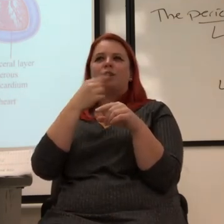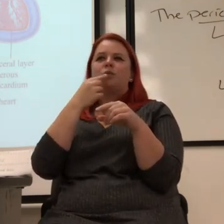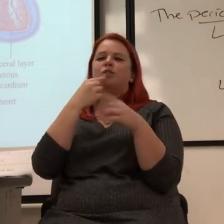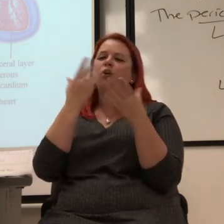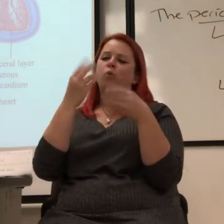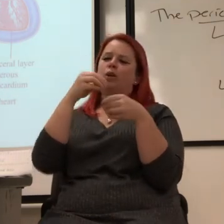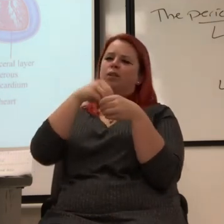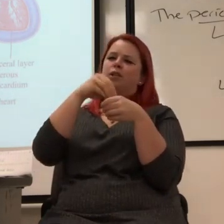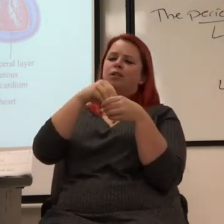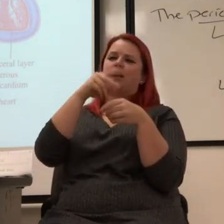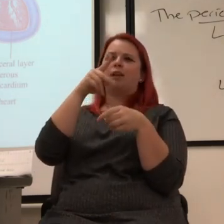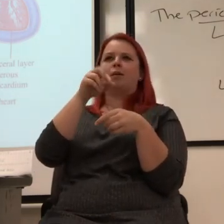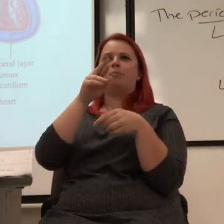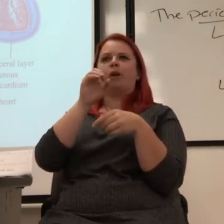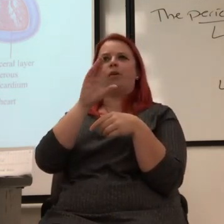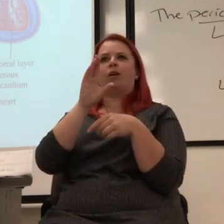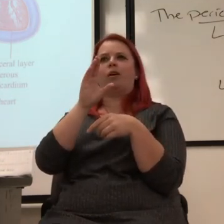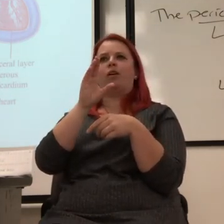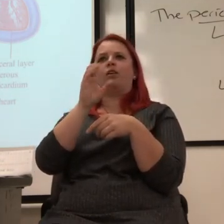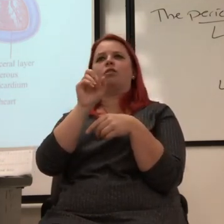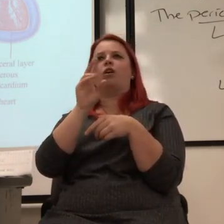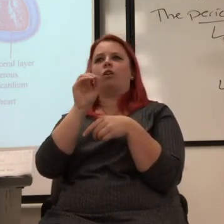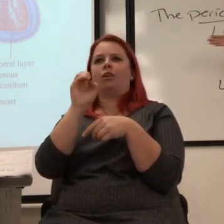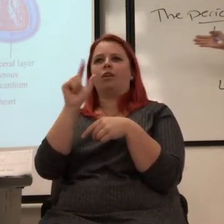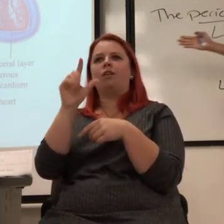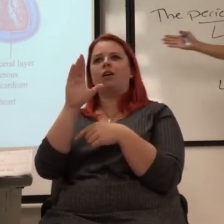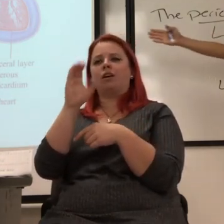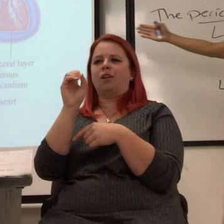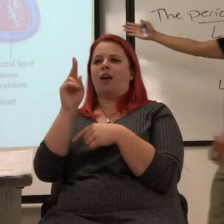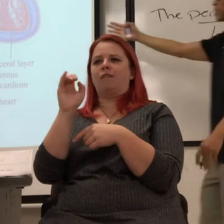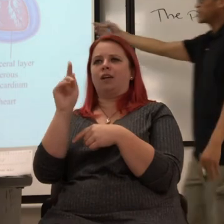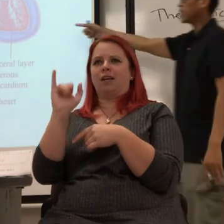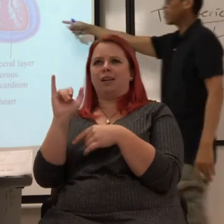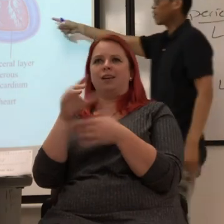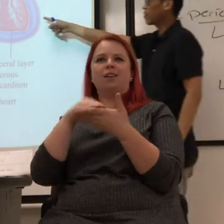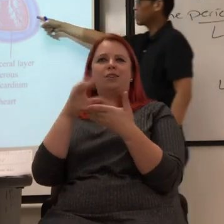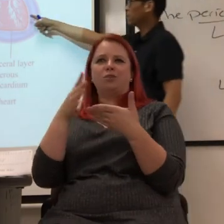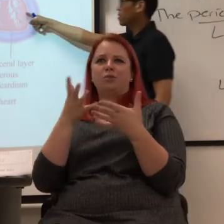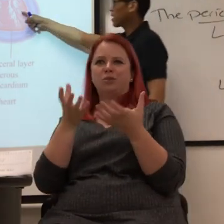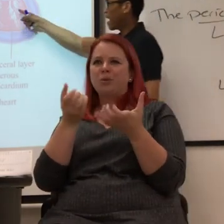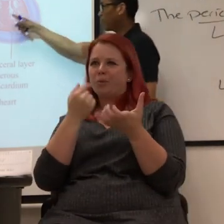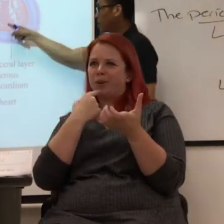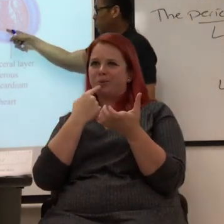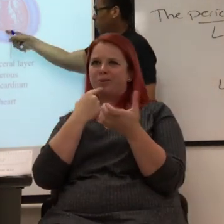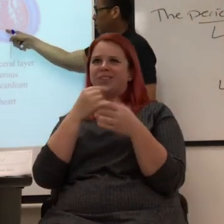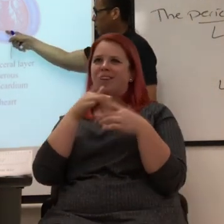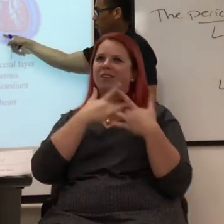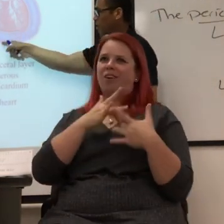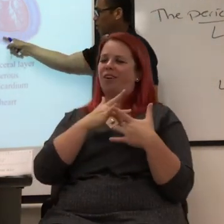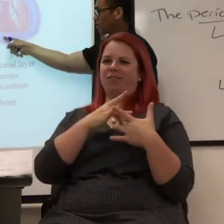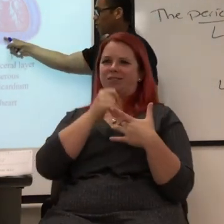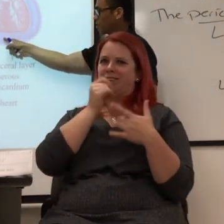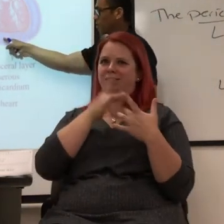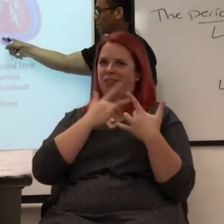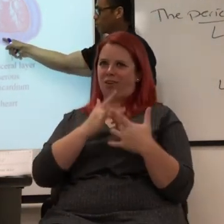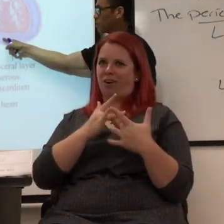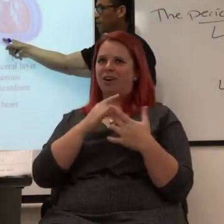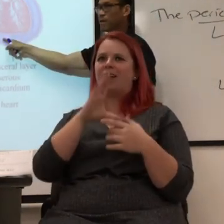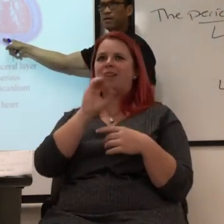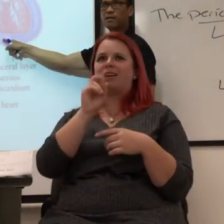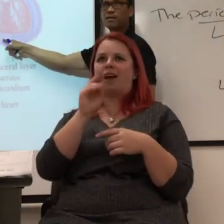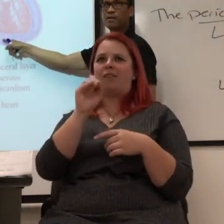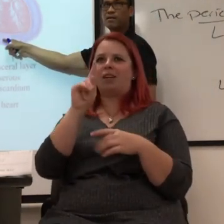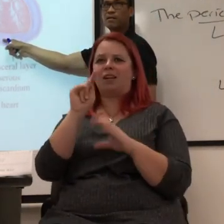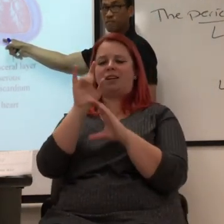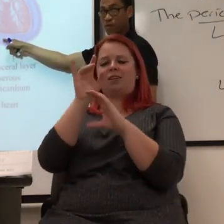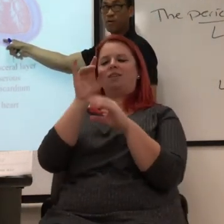pericardial cavity? And students want to say the heart. That's the trick. It's not the heart. The cavity is between here and here. So what's in